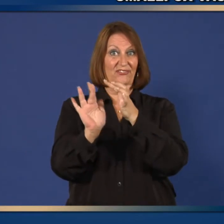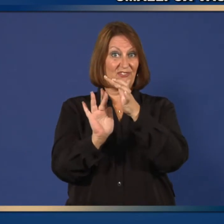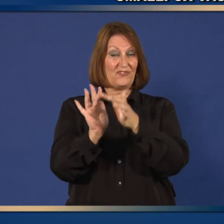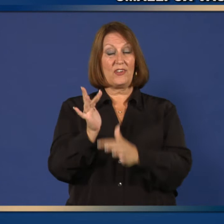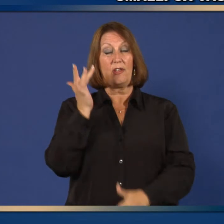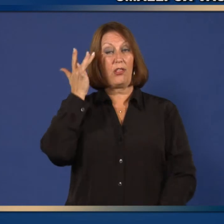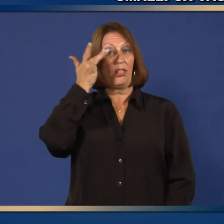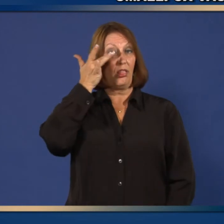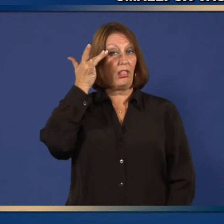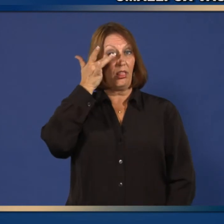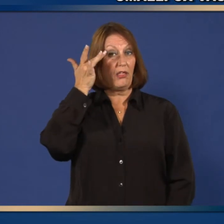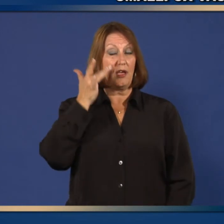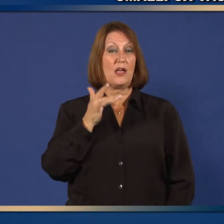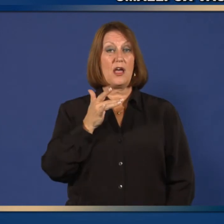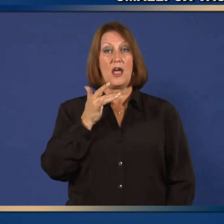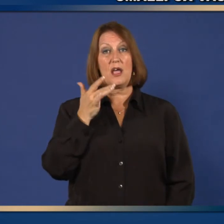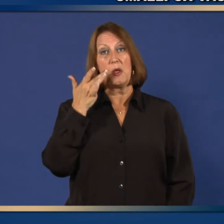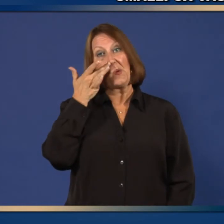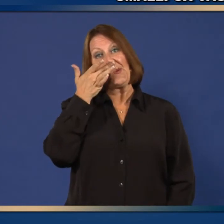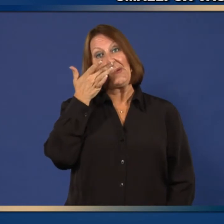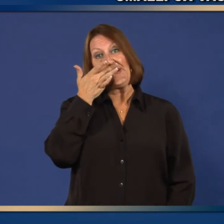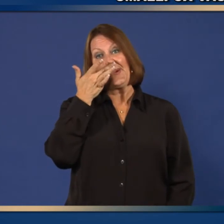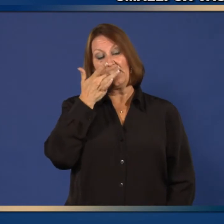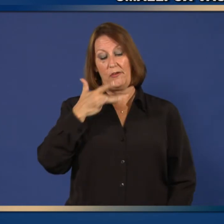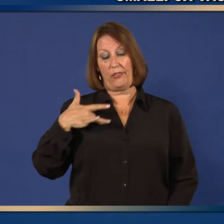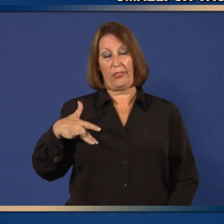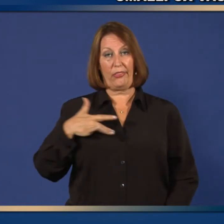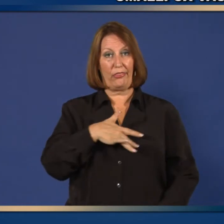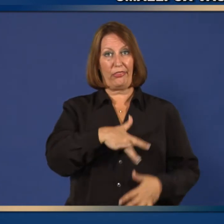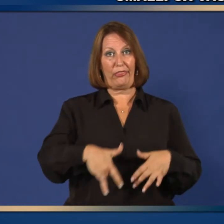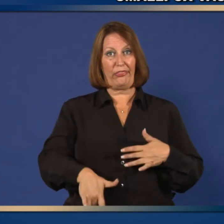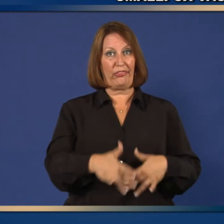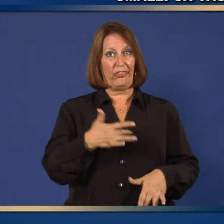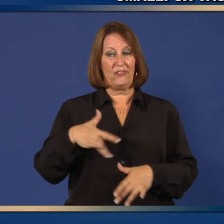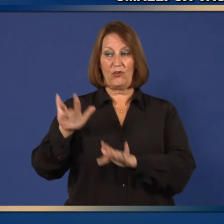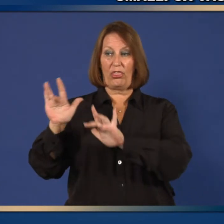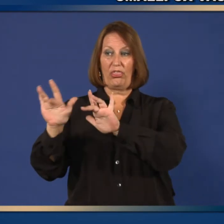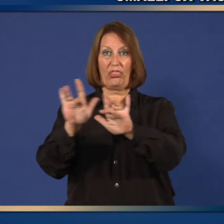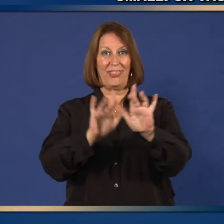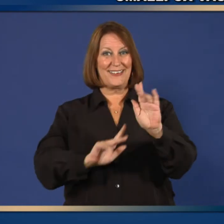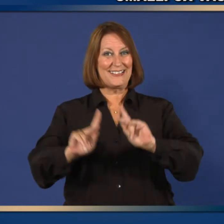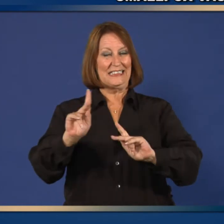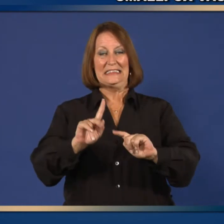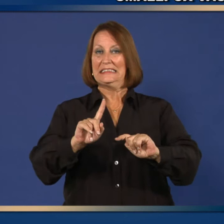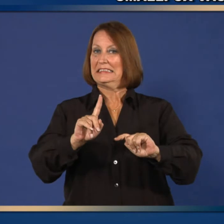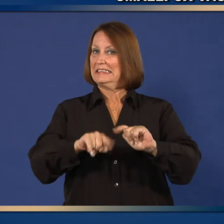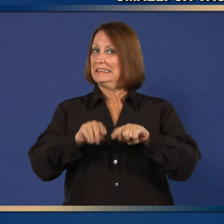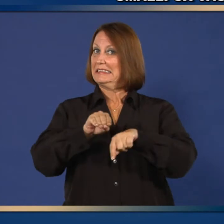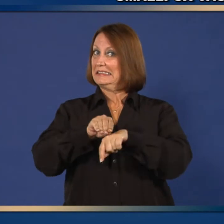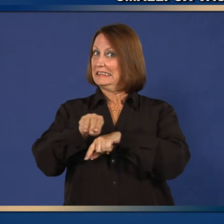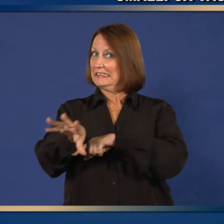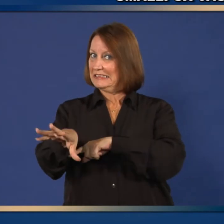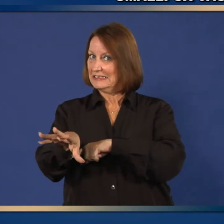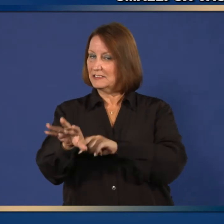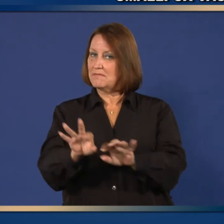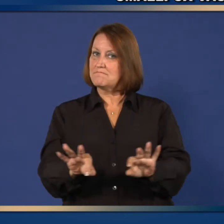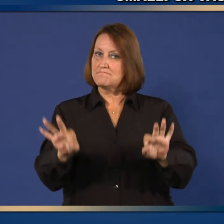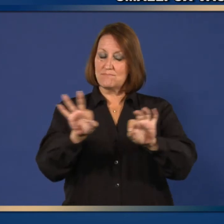the bandage or touching the vaccination site until you have washed your hands.